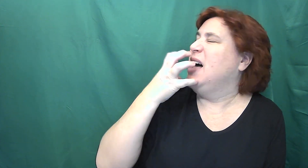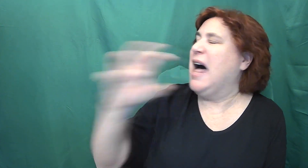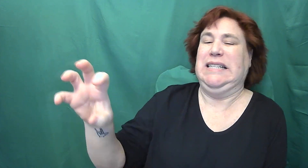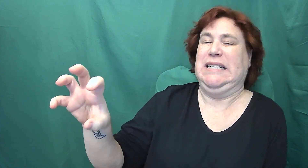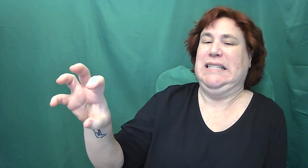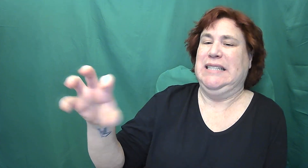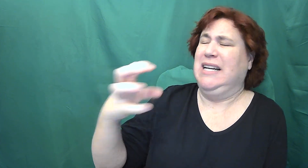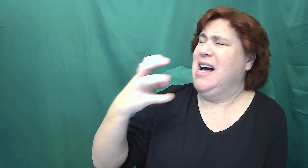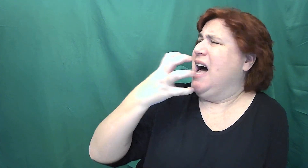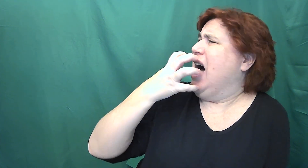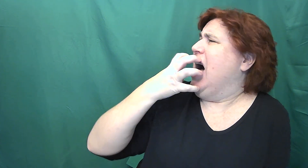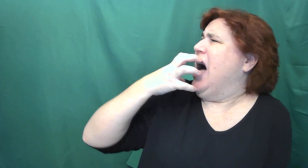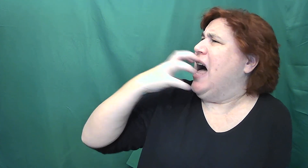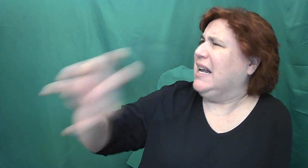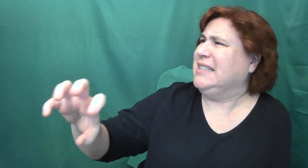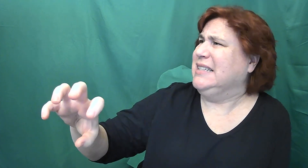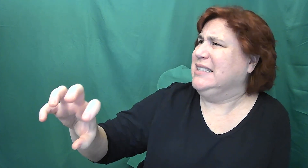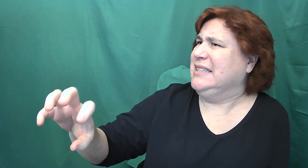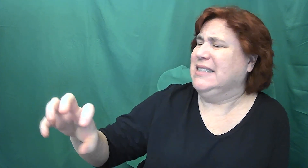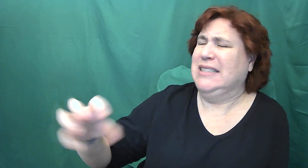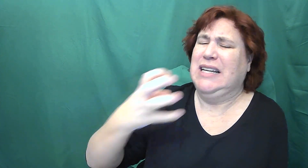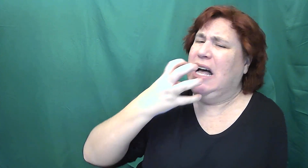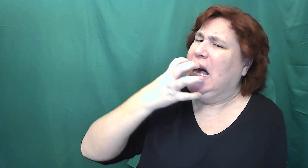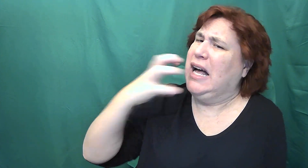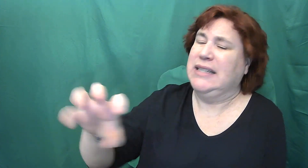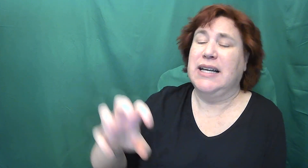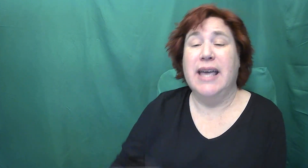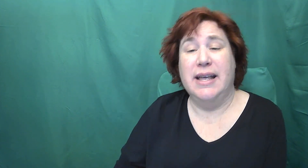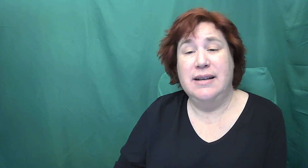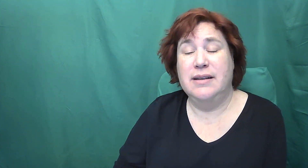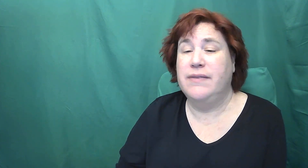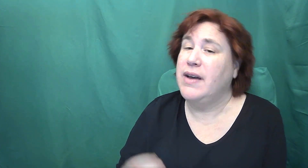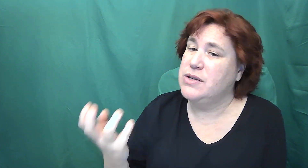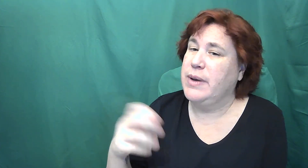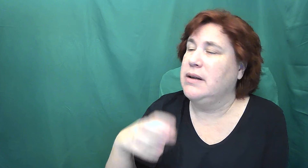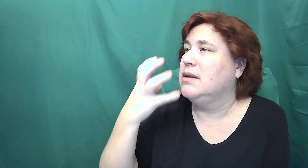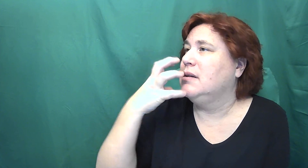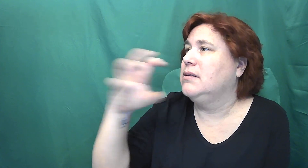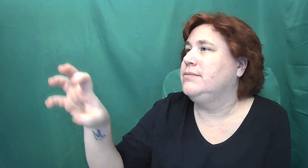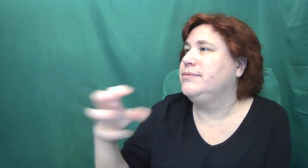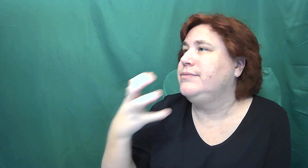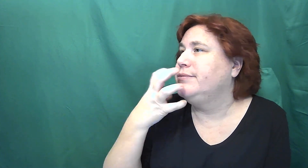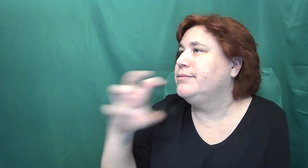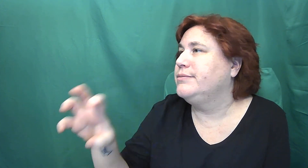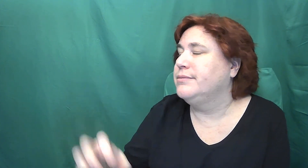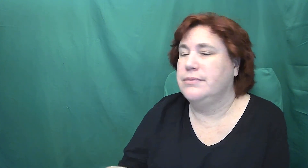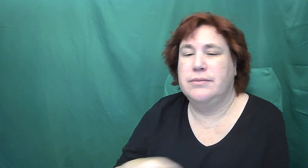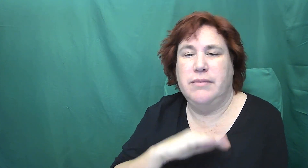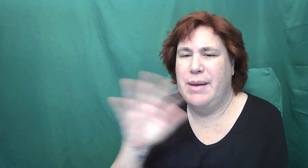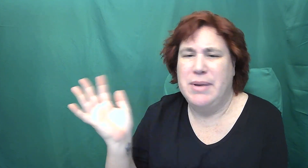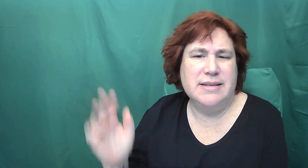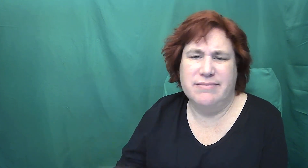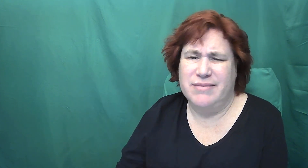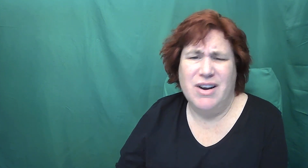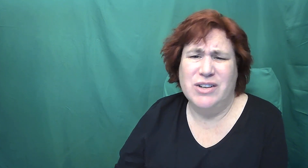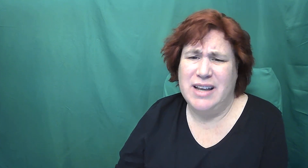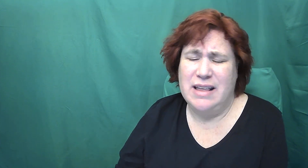Hot. Hot. Hot. Again, if I just went, that means hardly anything,